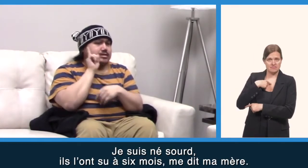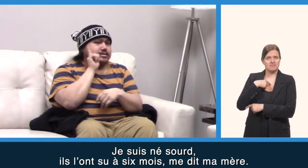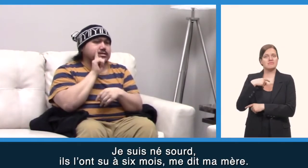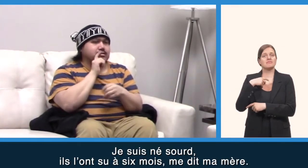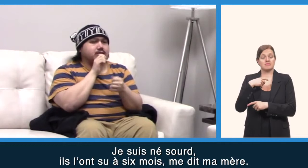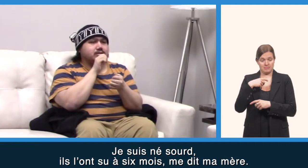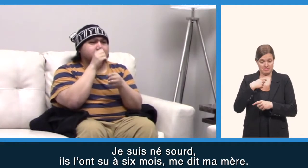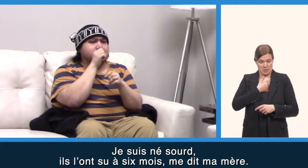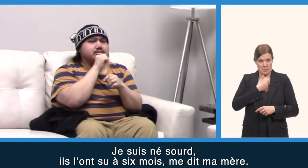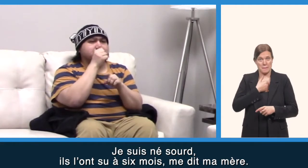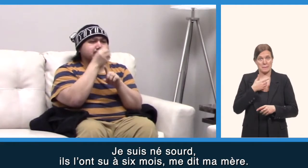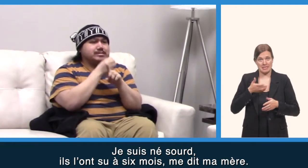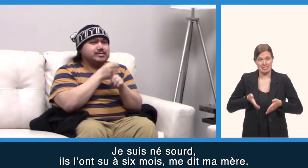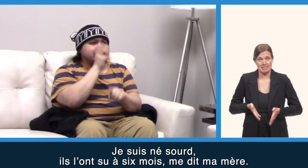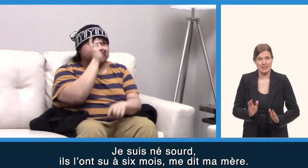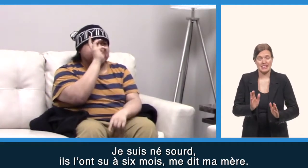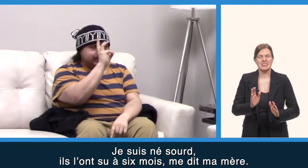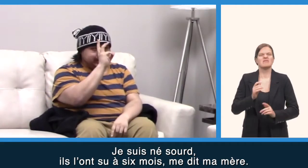I was born